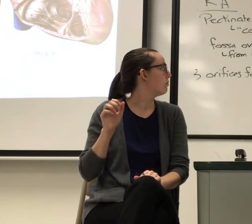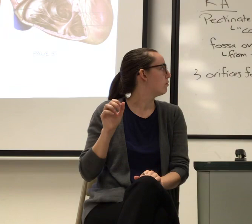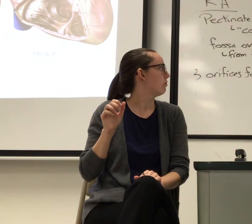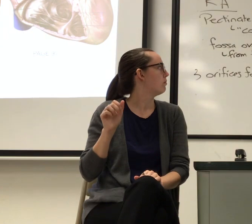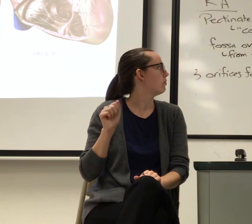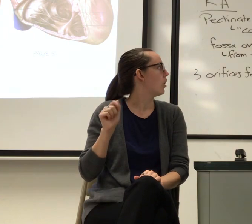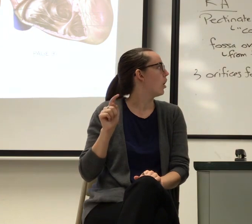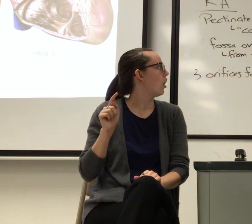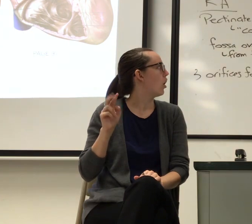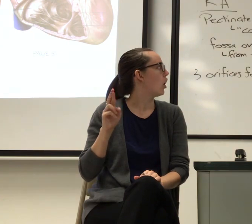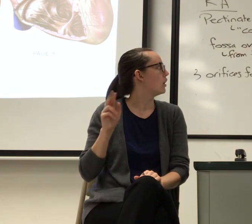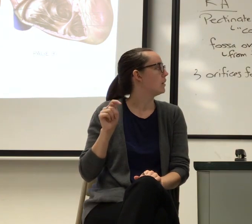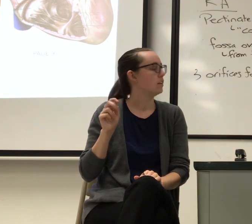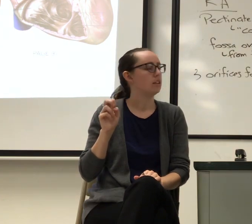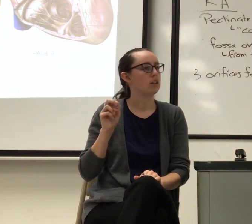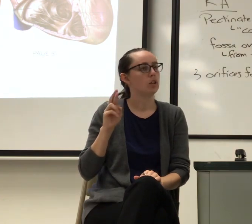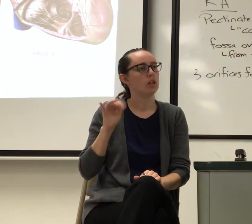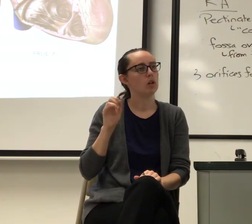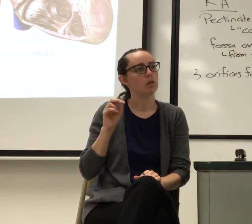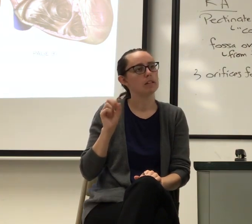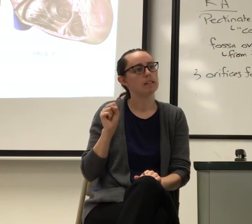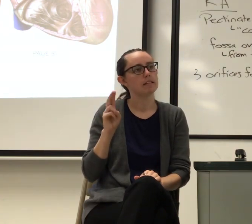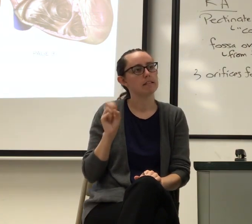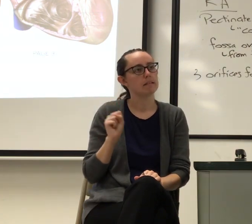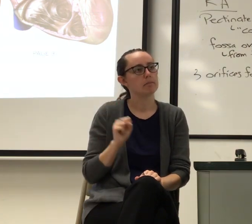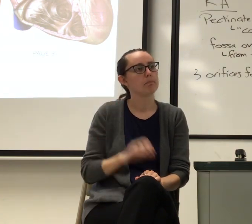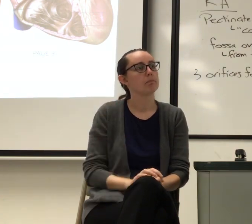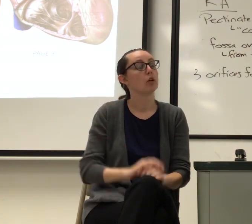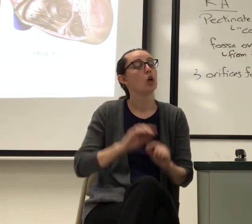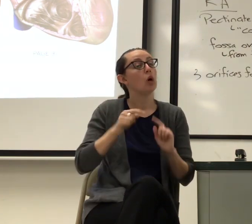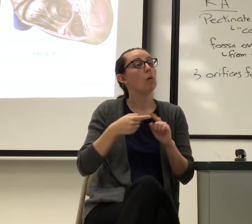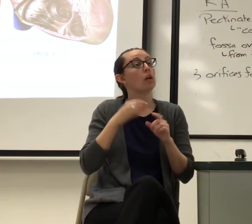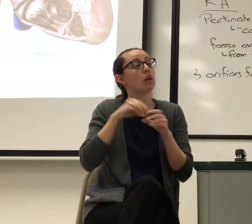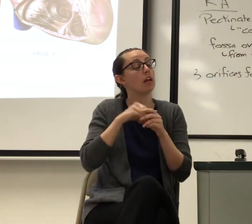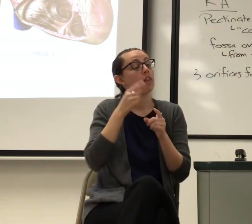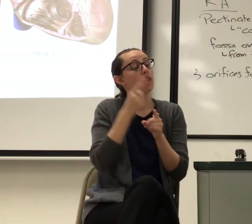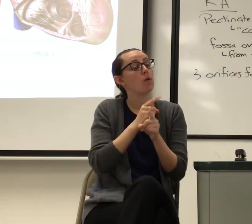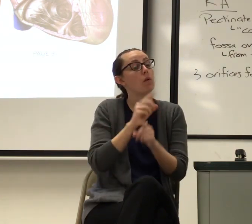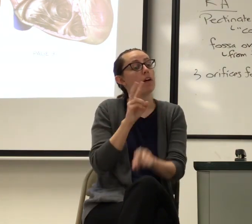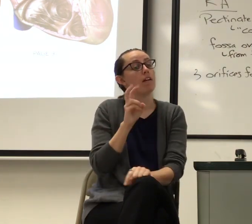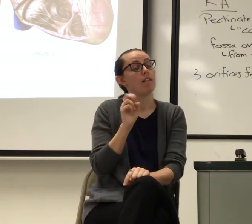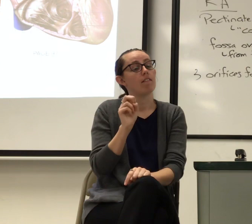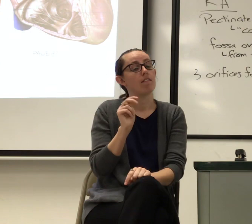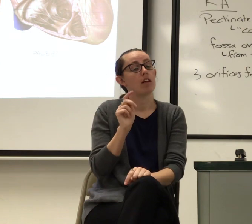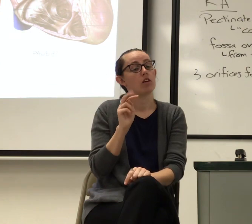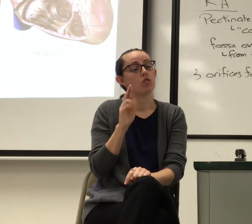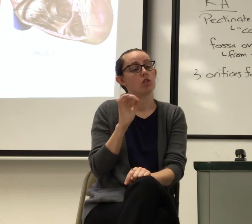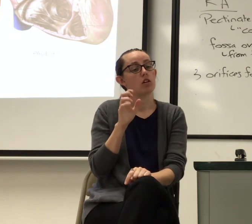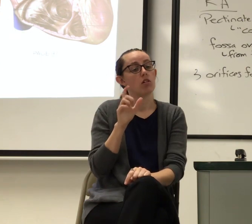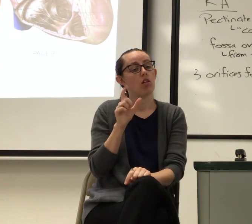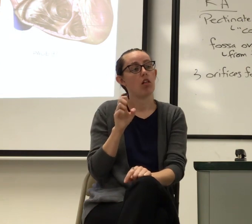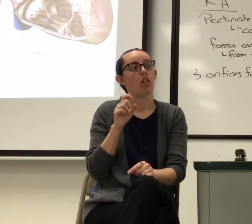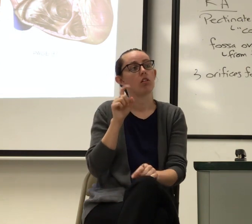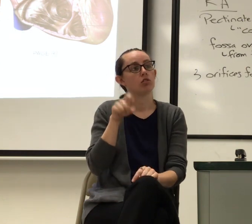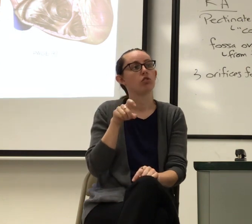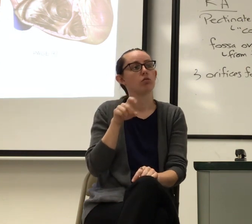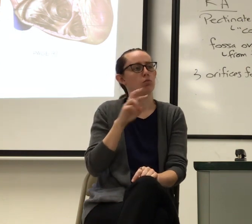when you're in the right ventricle, you should be able to name the two valves of the right heart: tricuspid, pulmonary, semilunar valve.